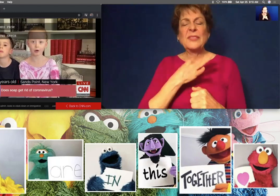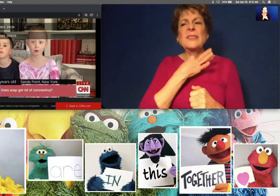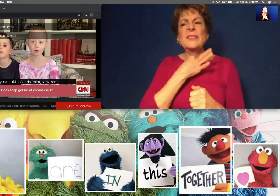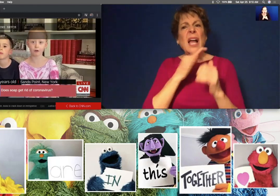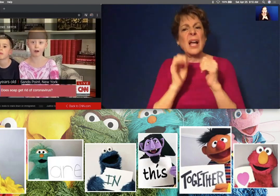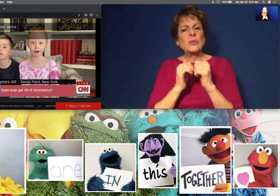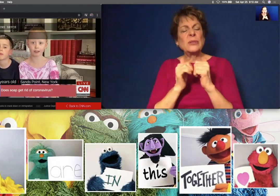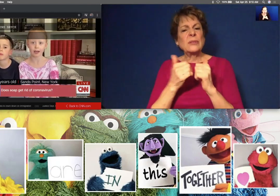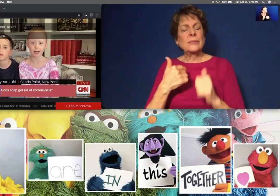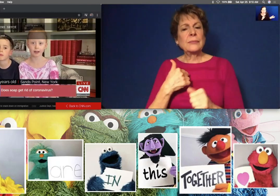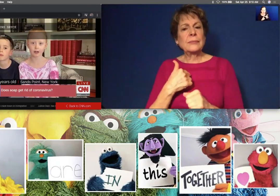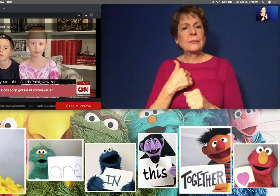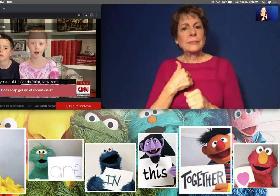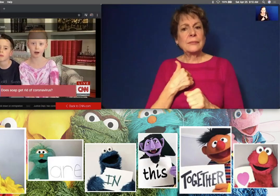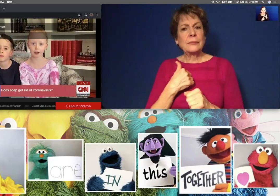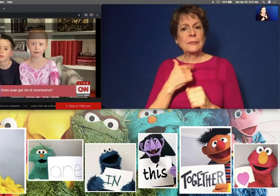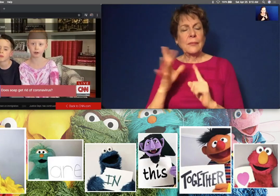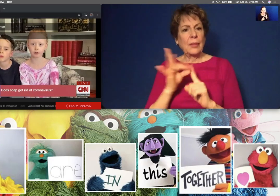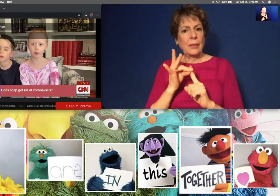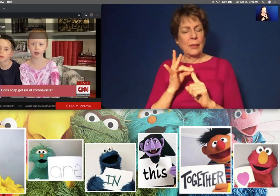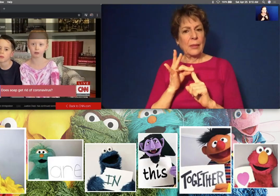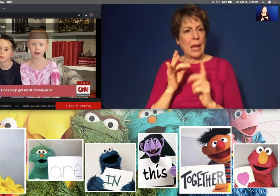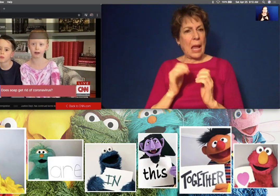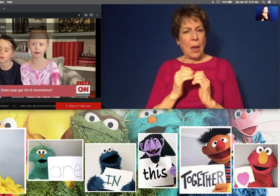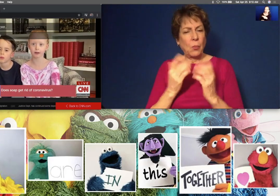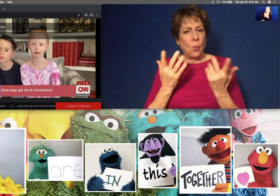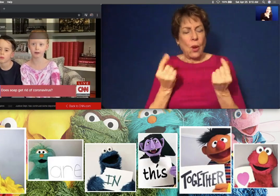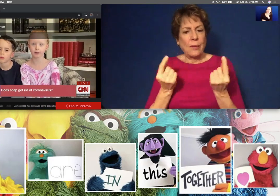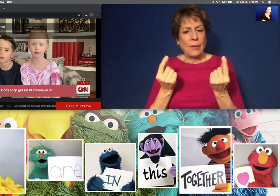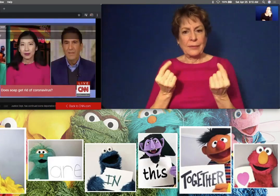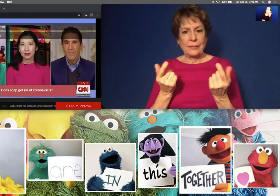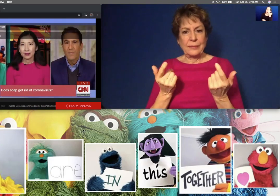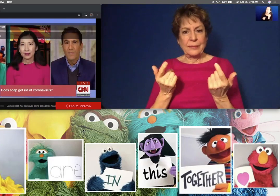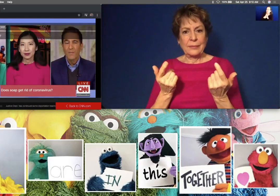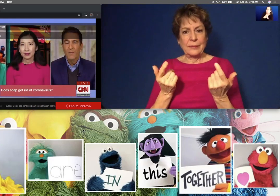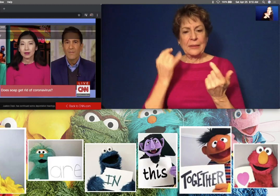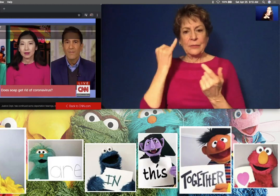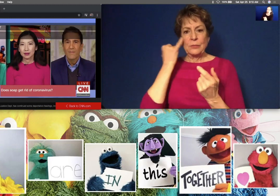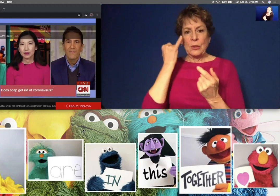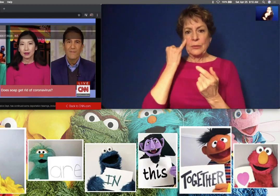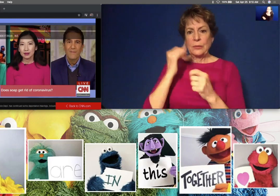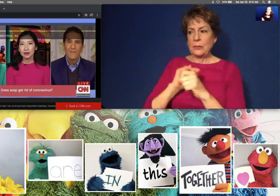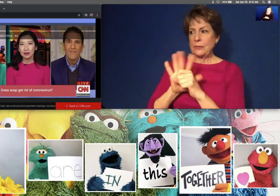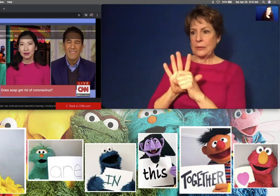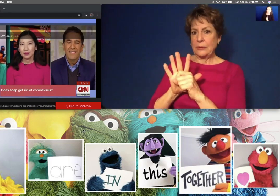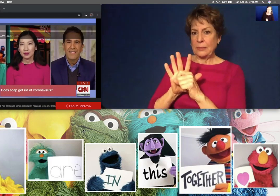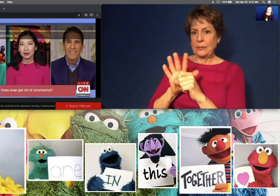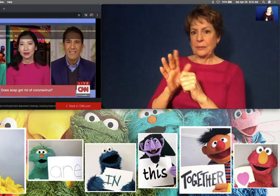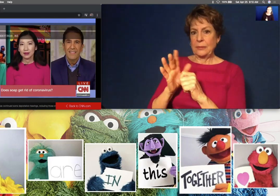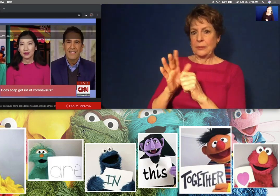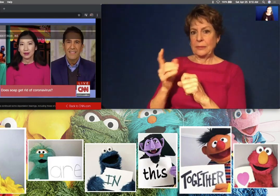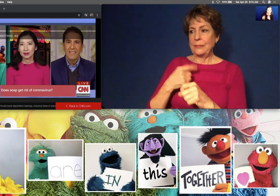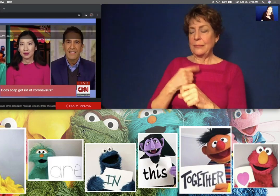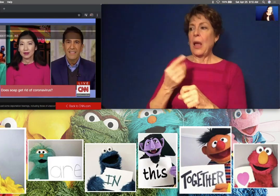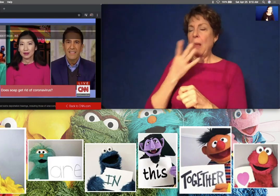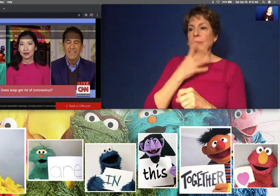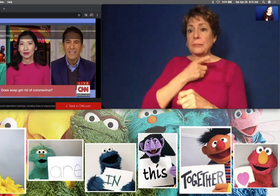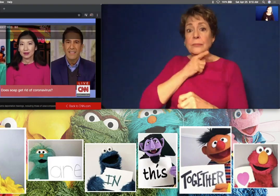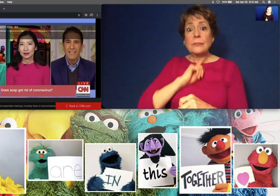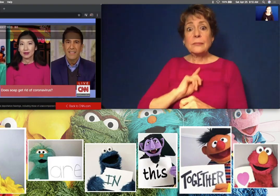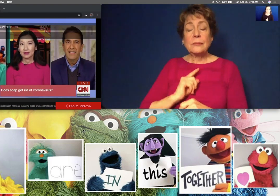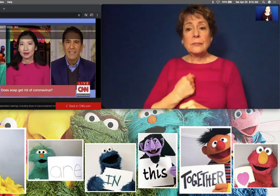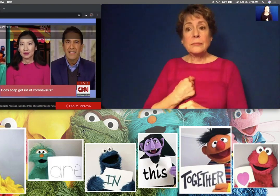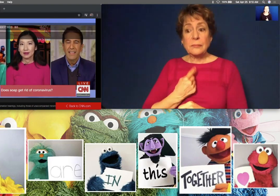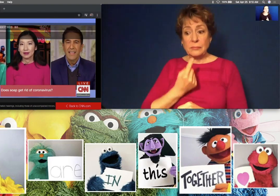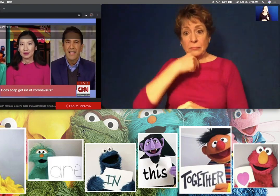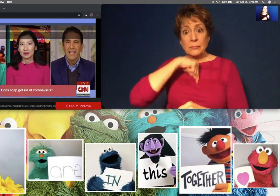How does soap kill the coronavirus? Why won't soap kill the coronavirus in your body if you swallow it? This